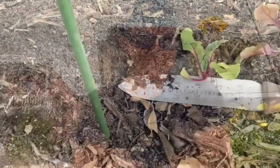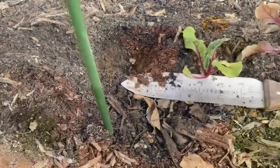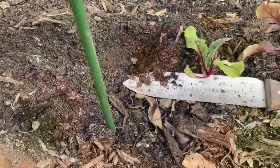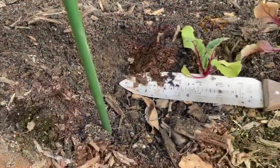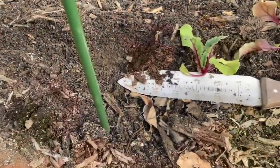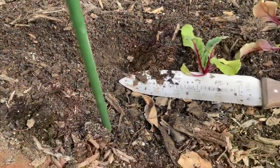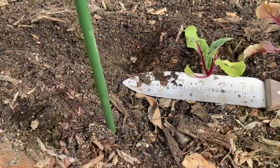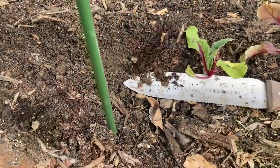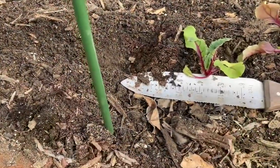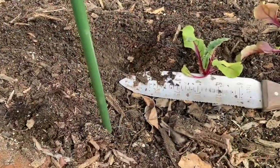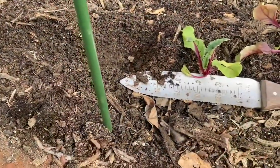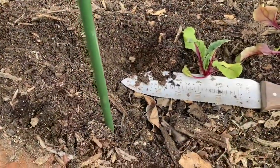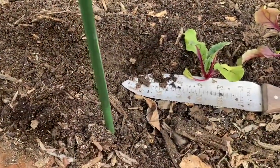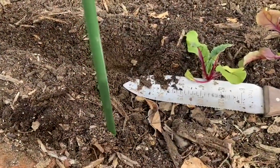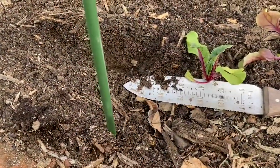videos on other topics.